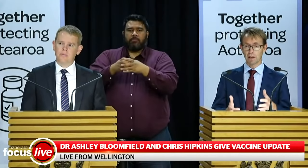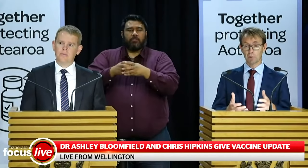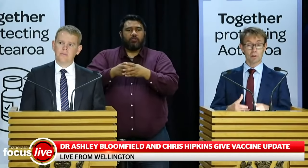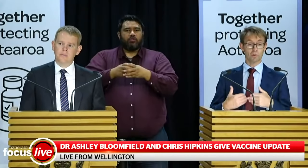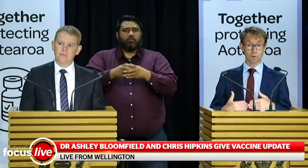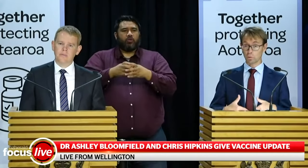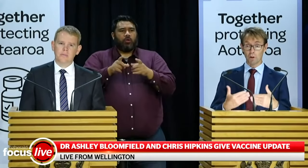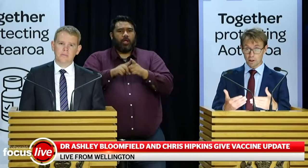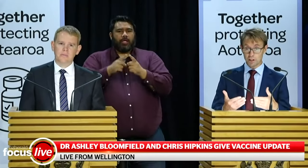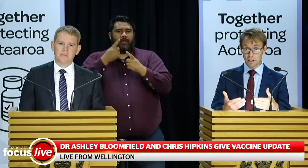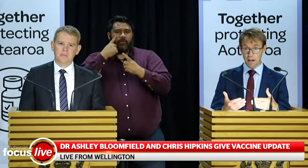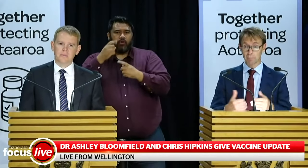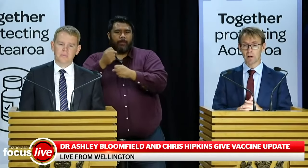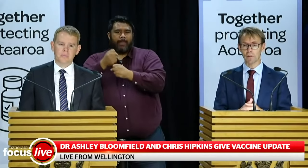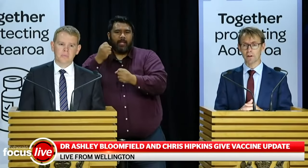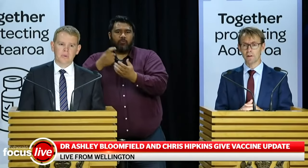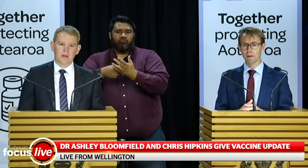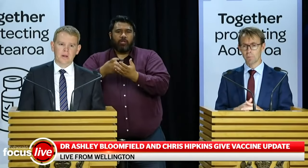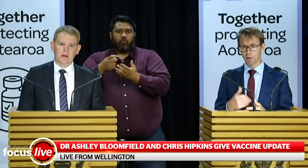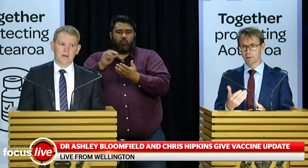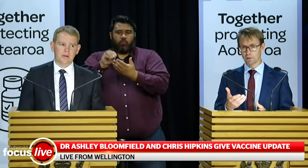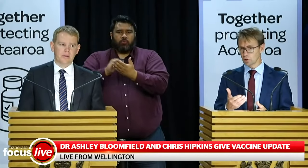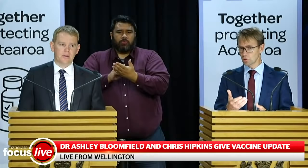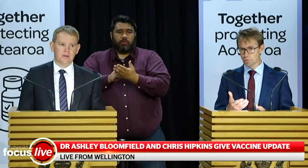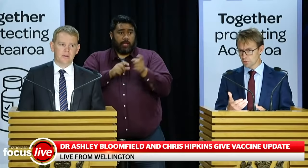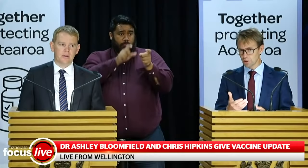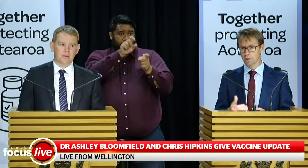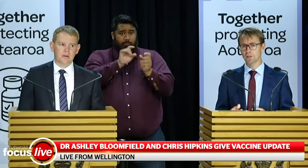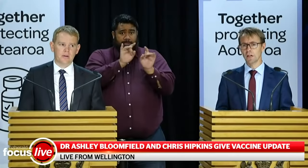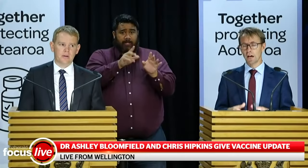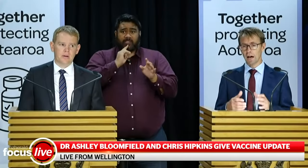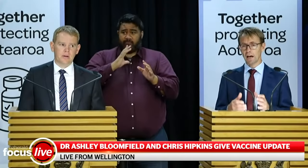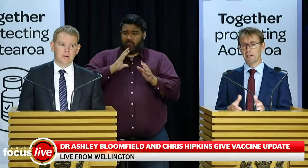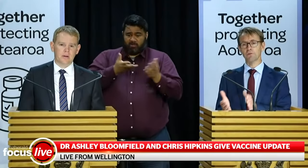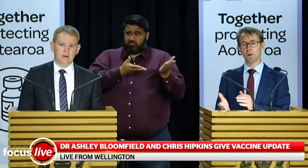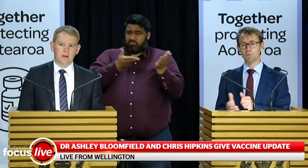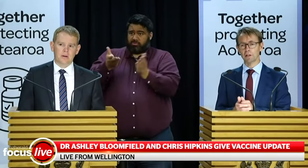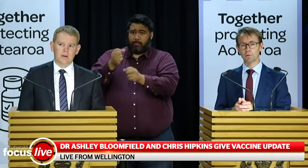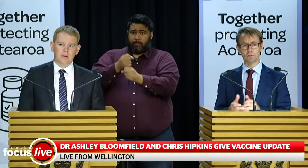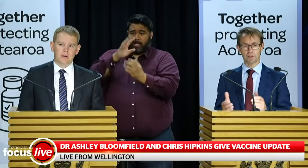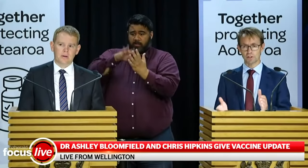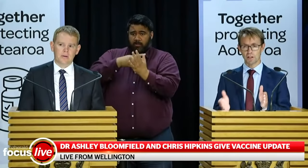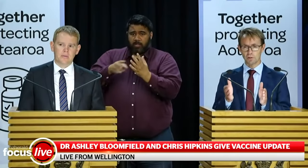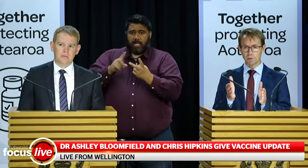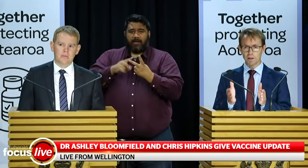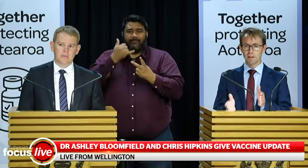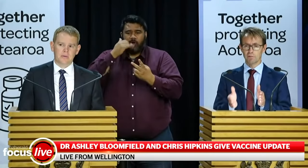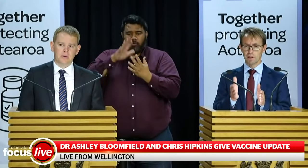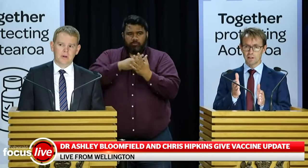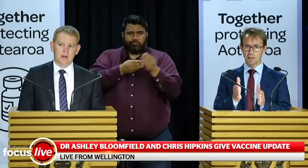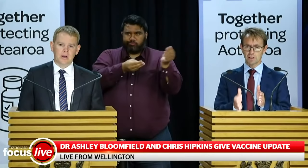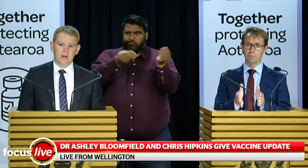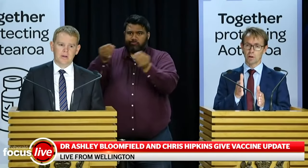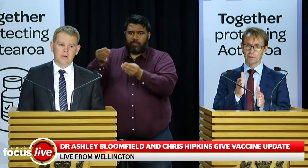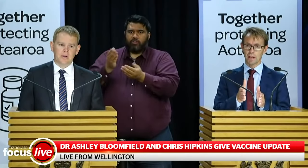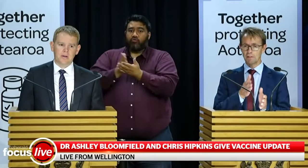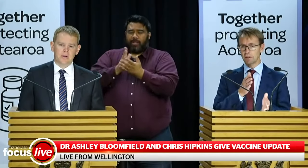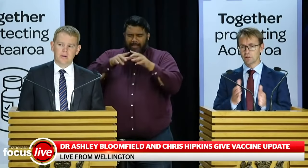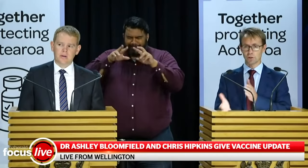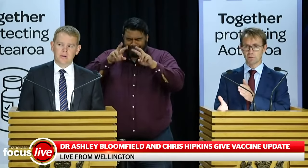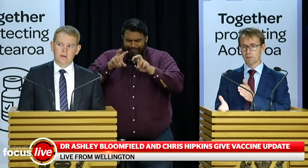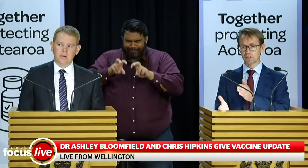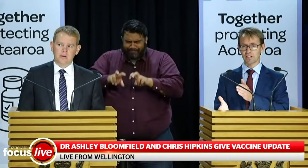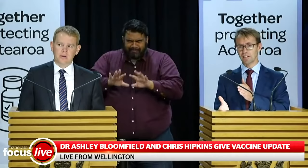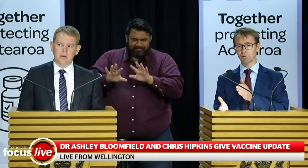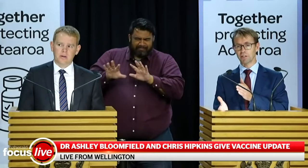at bank records which were volunteered up by the individual themselves, and phone records, just to help really get to the bottom and add